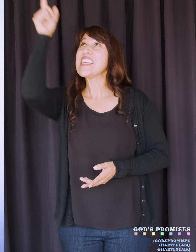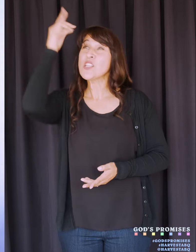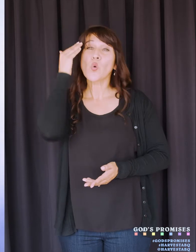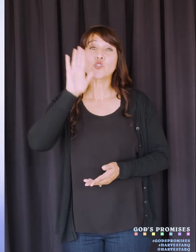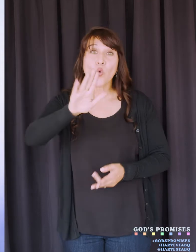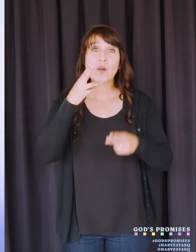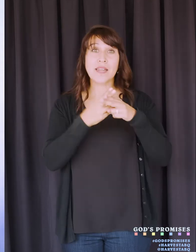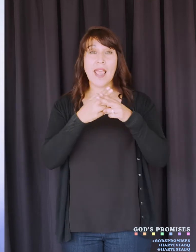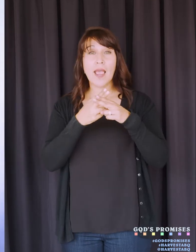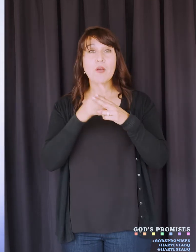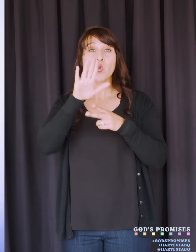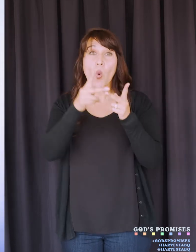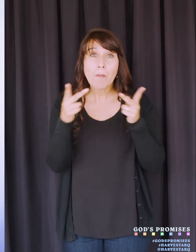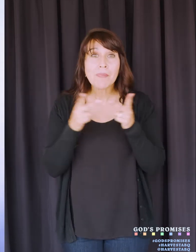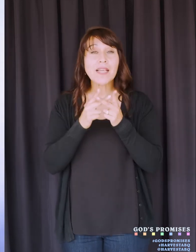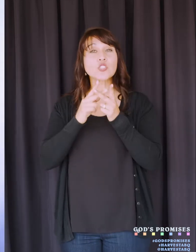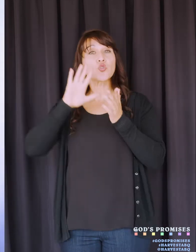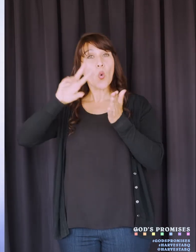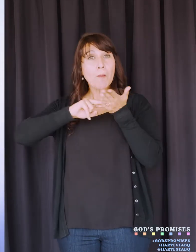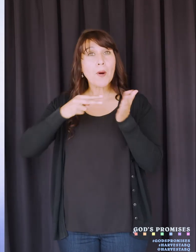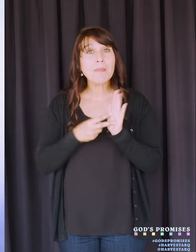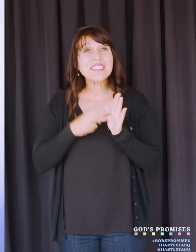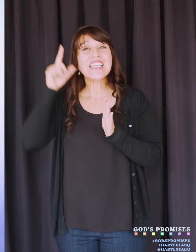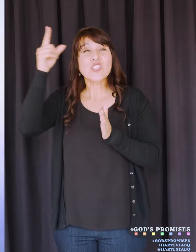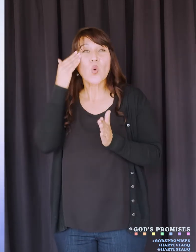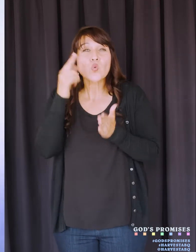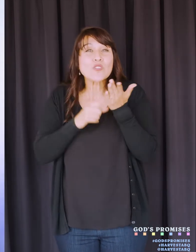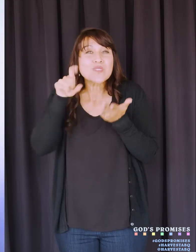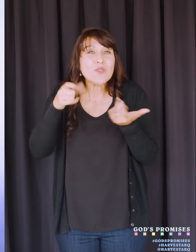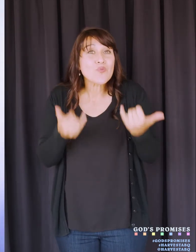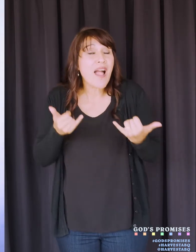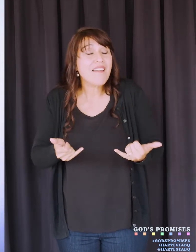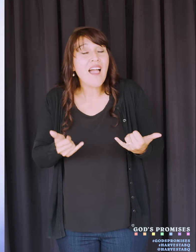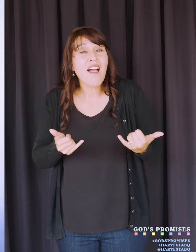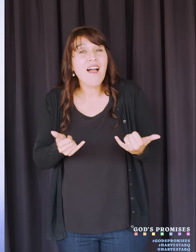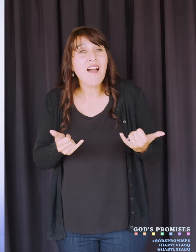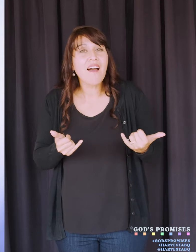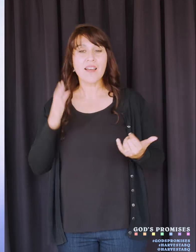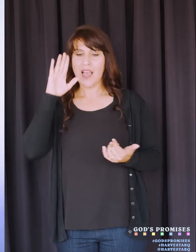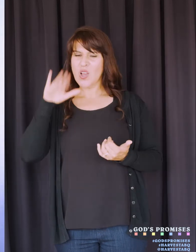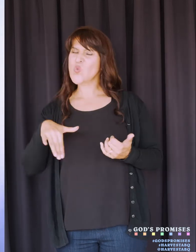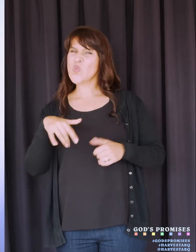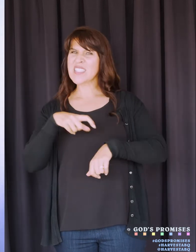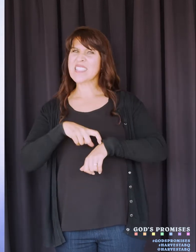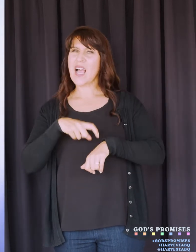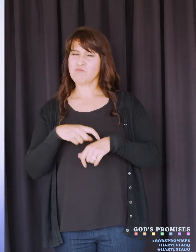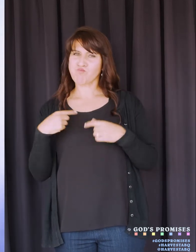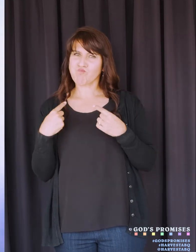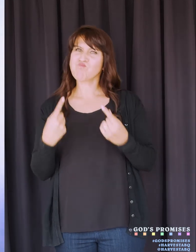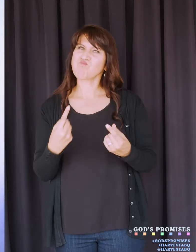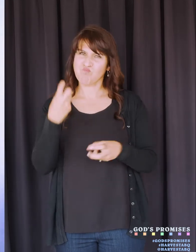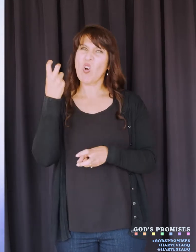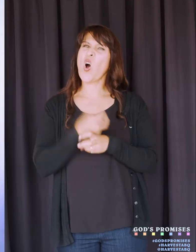your purpose. He knows what you need right now. Listen, I know that this season has been hard. I